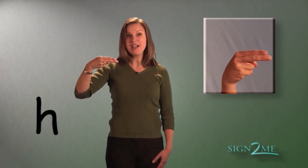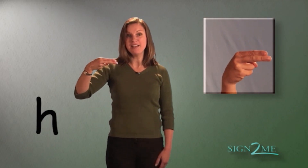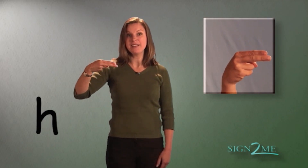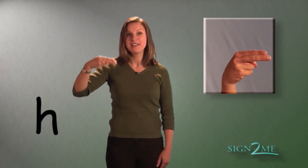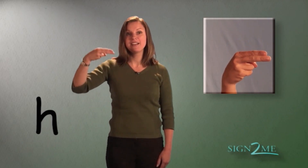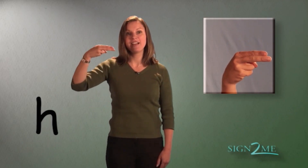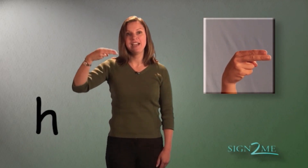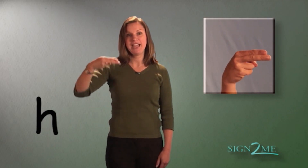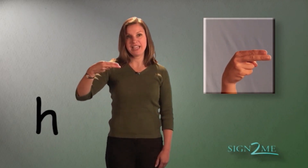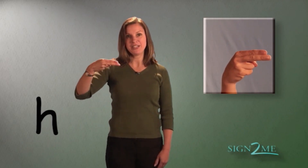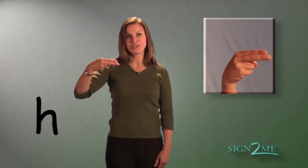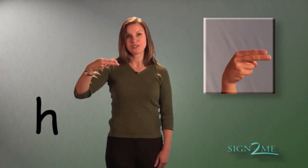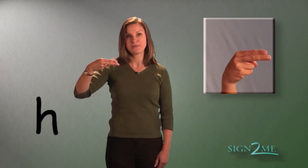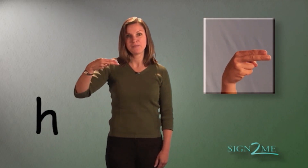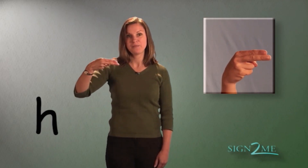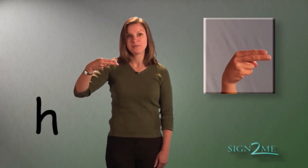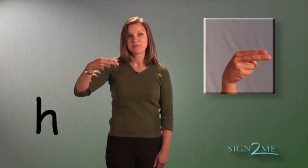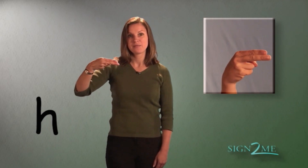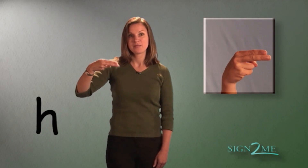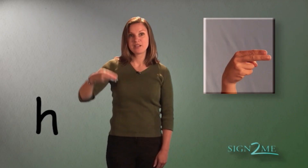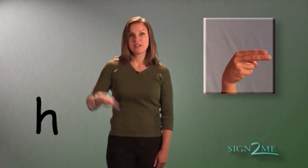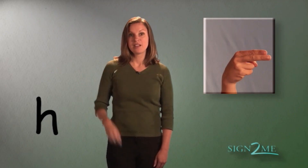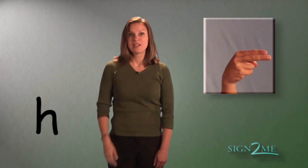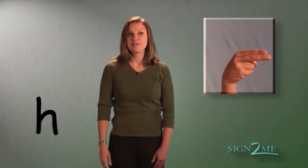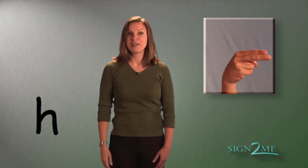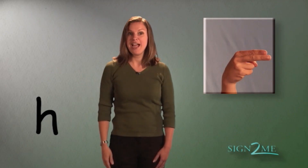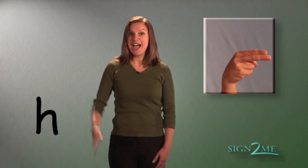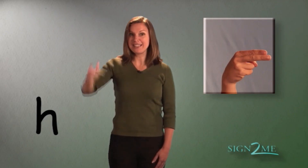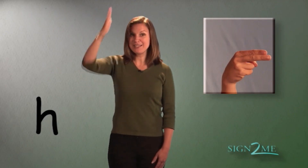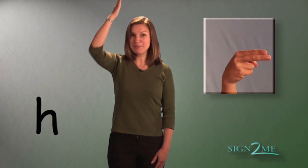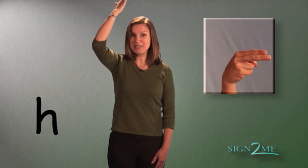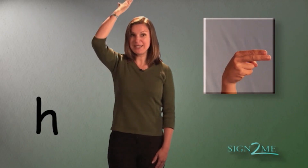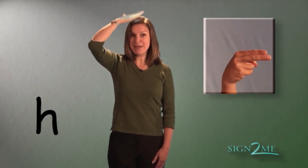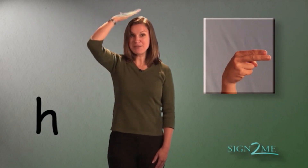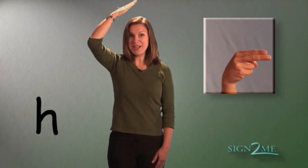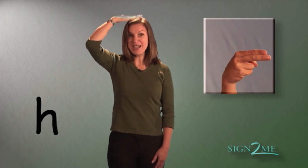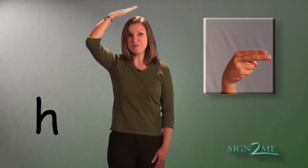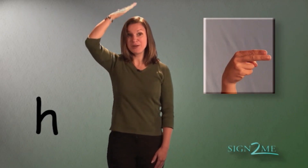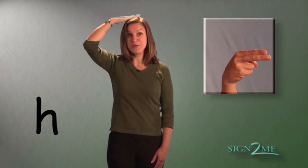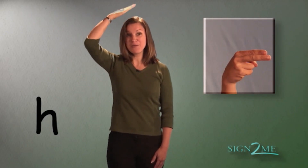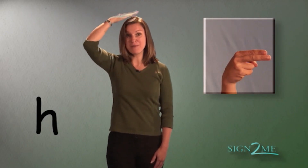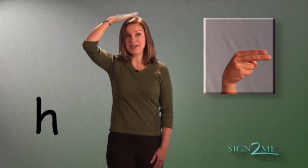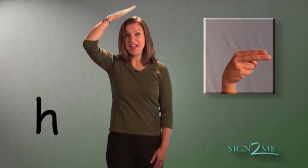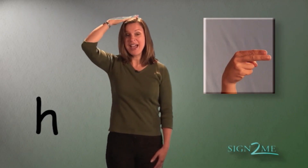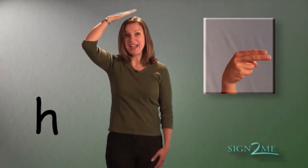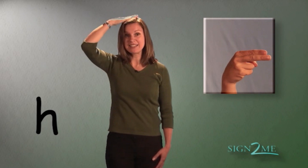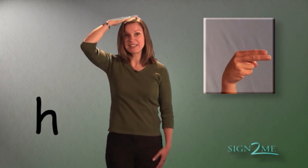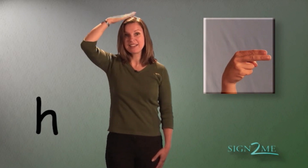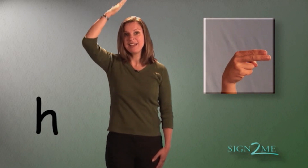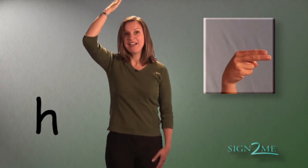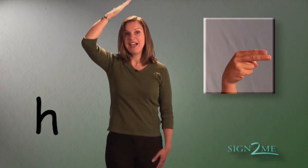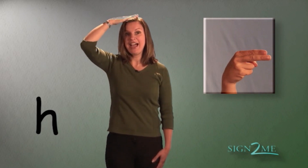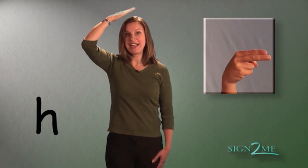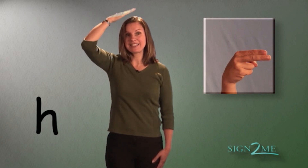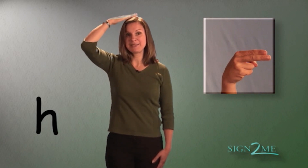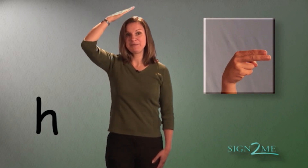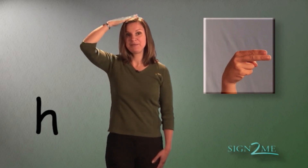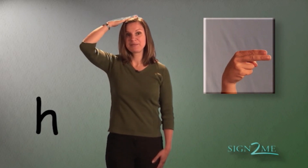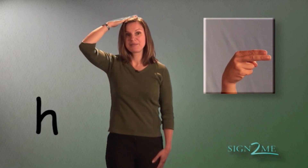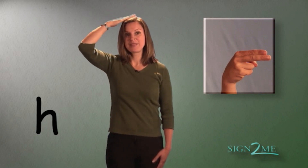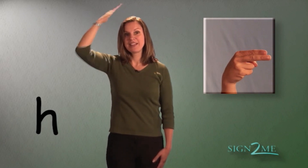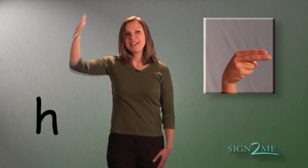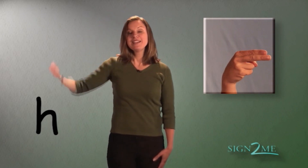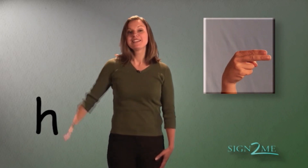pointing to the side. H. For hat, simply tap your head where you would wear a hat.